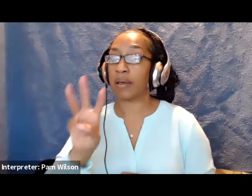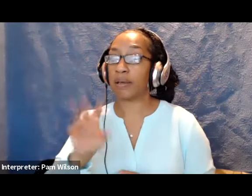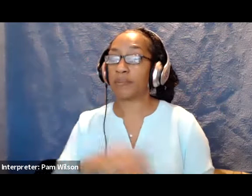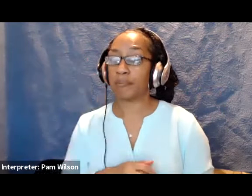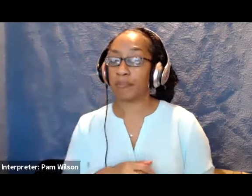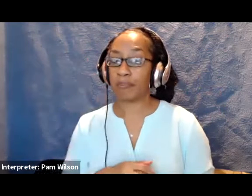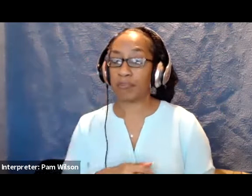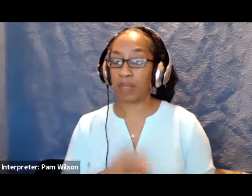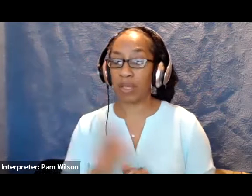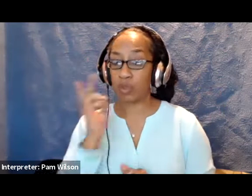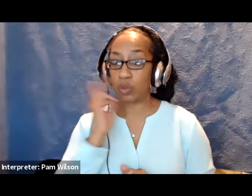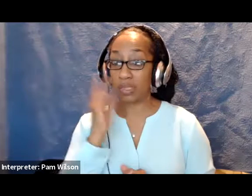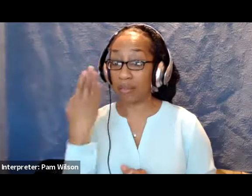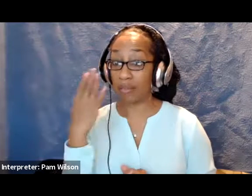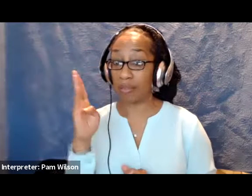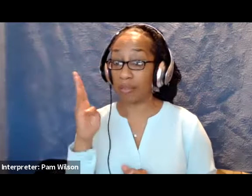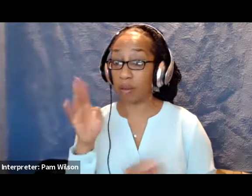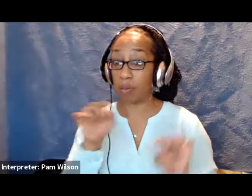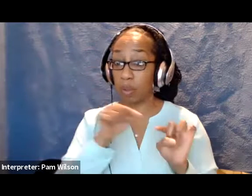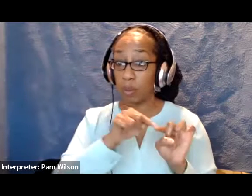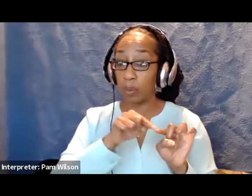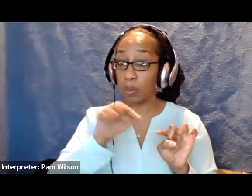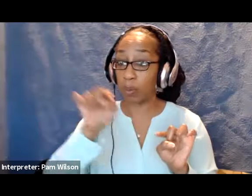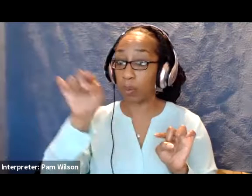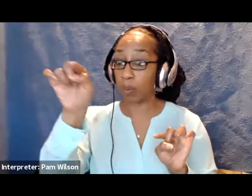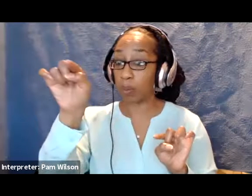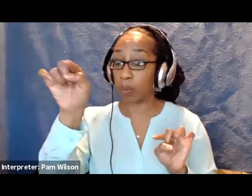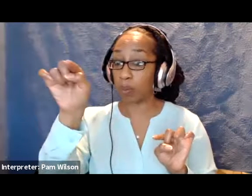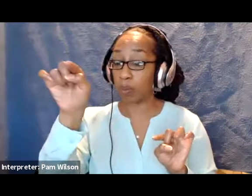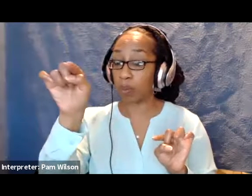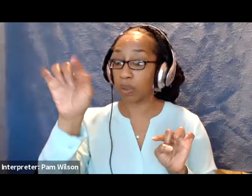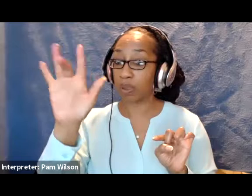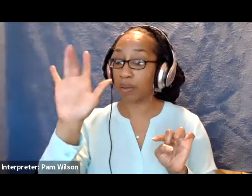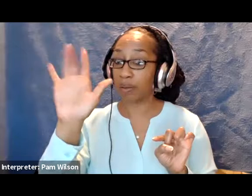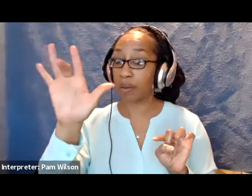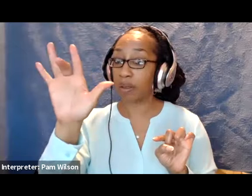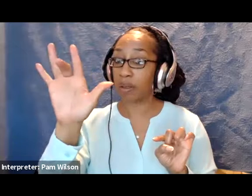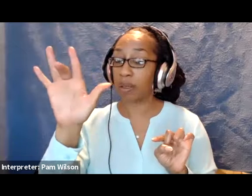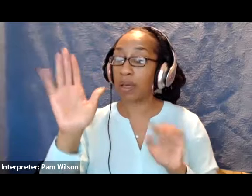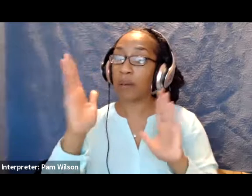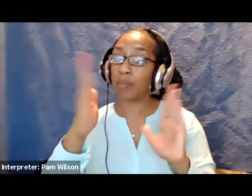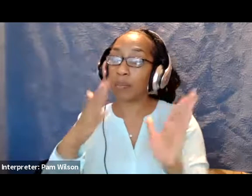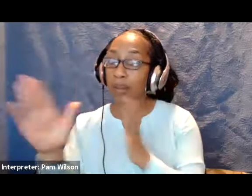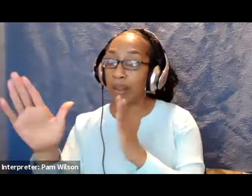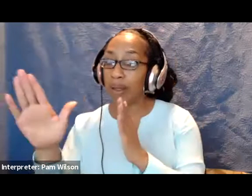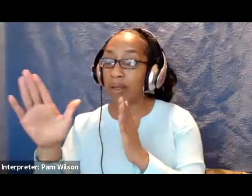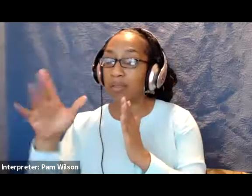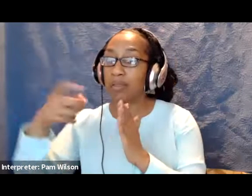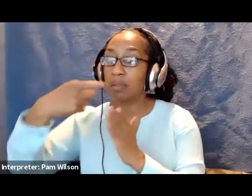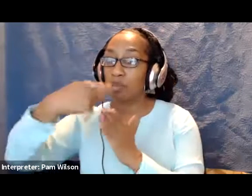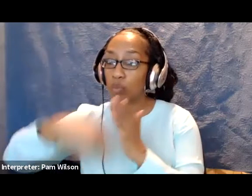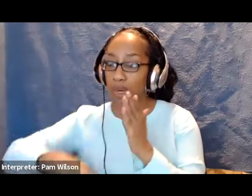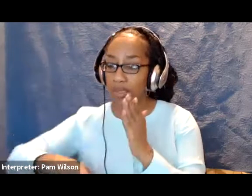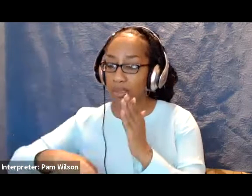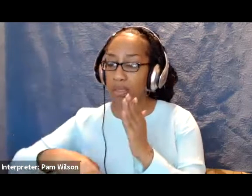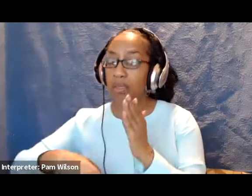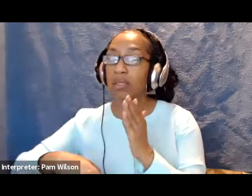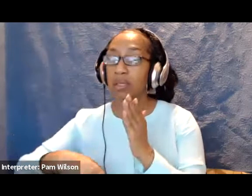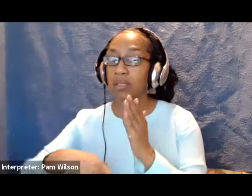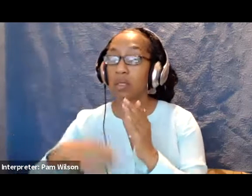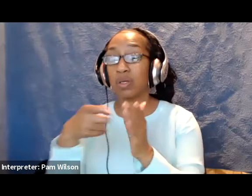you see where the blue arrow is, plans and pricing. Click on that. So as I said, this is required for hosting